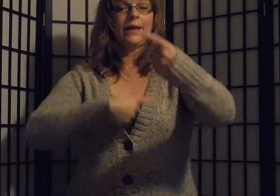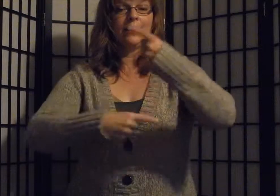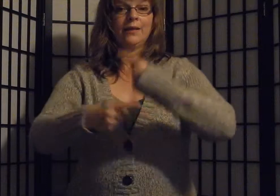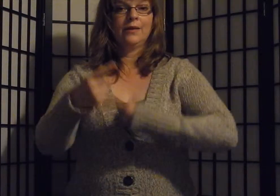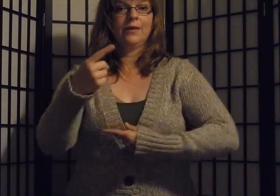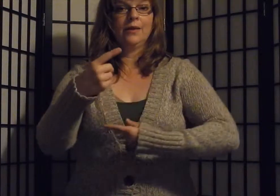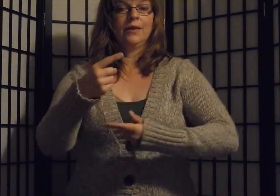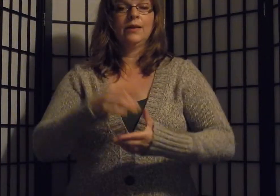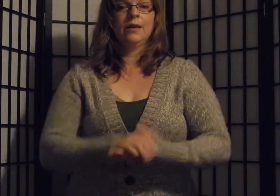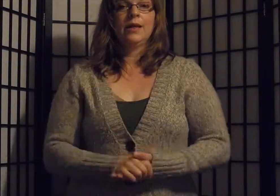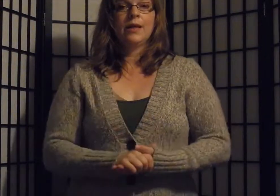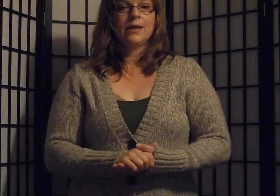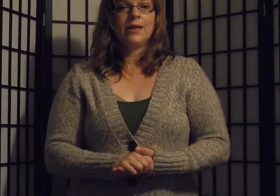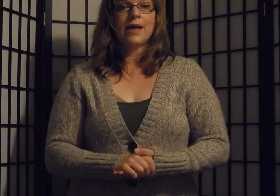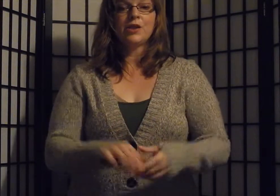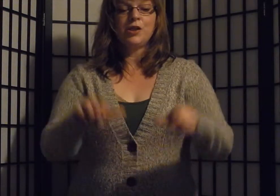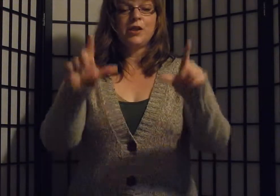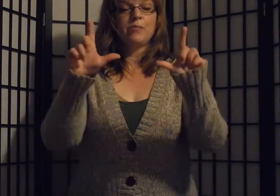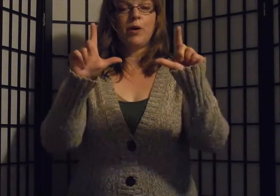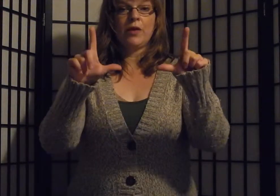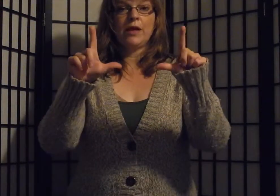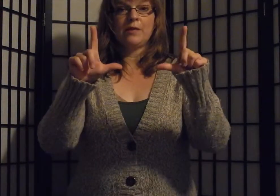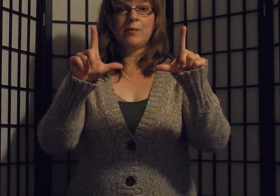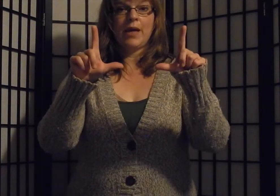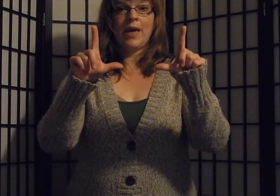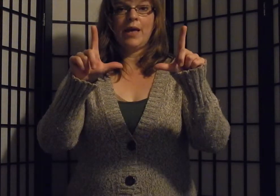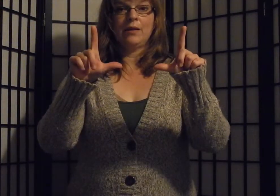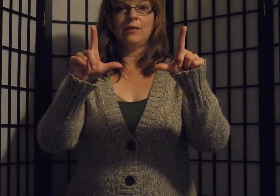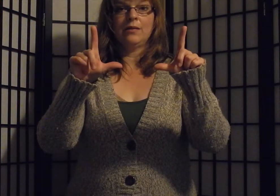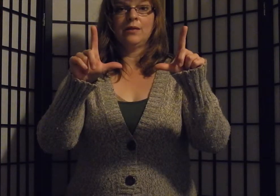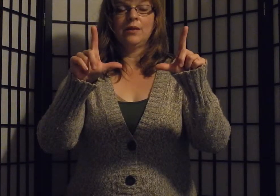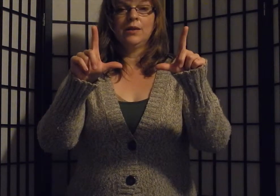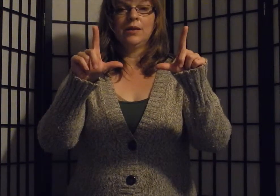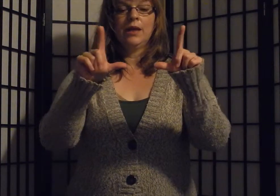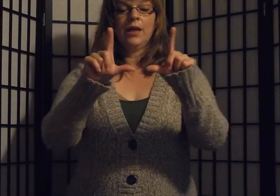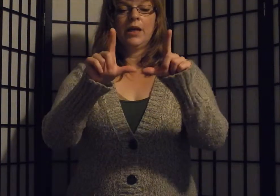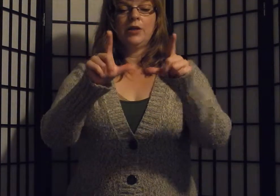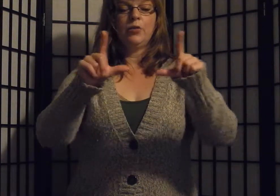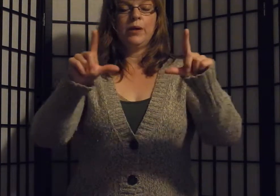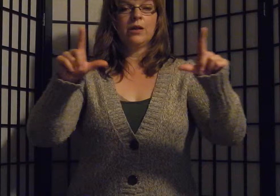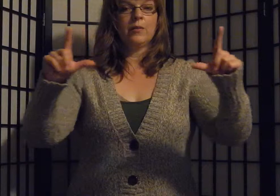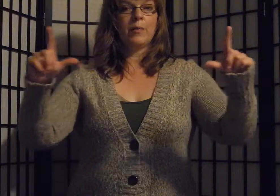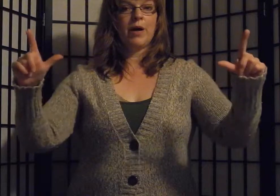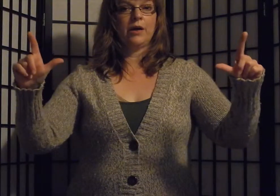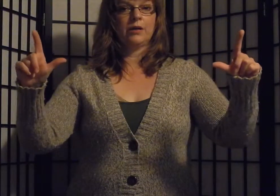Signing. Next, you need both hands to make L's, and you wiggle them apart.